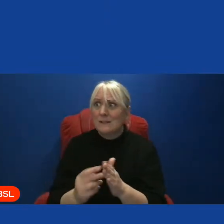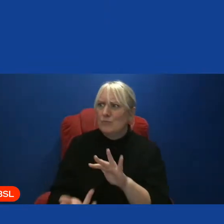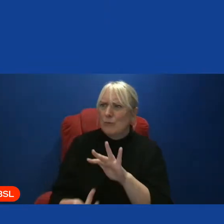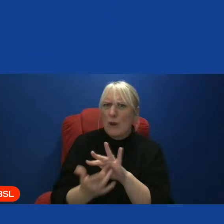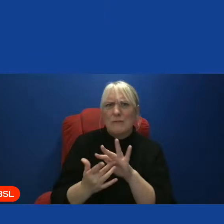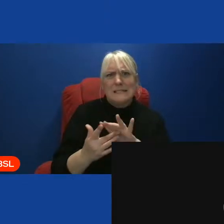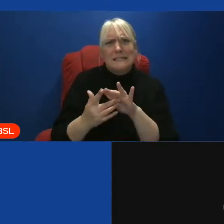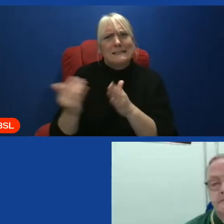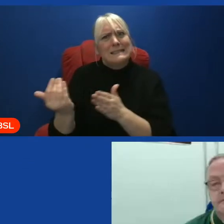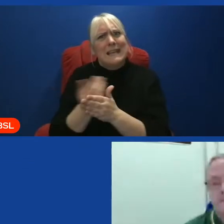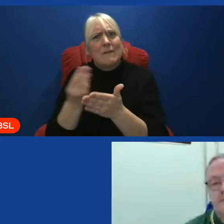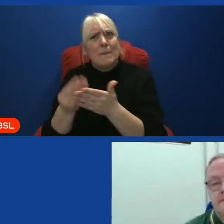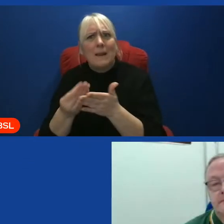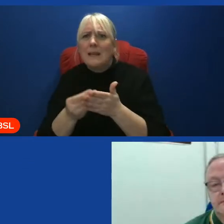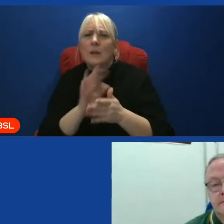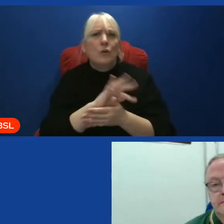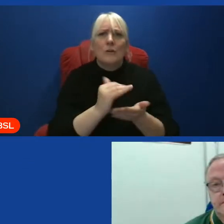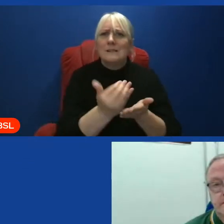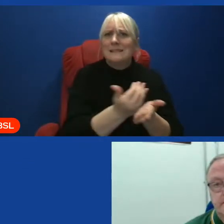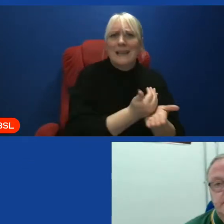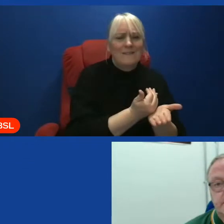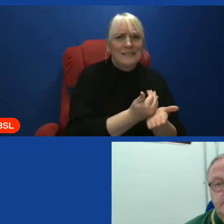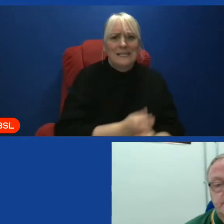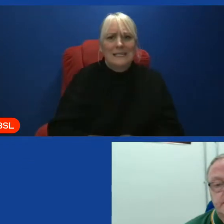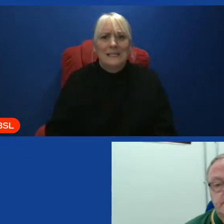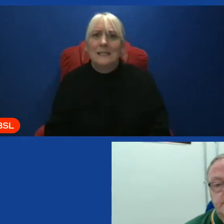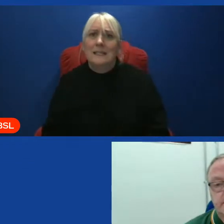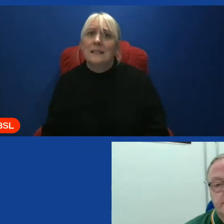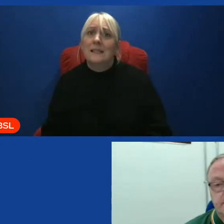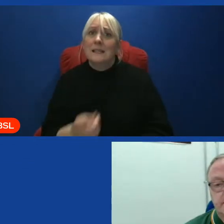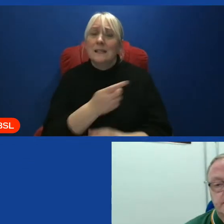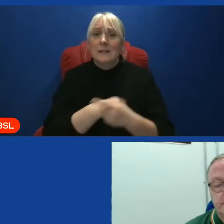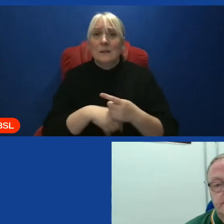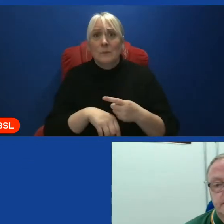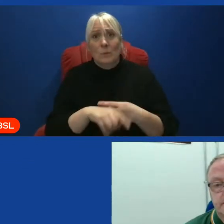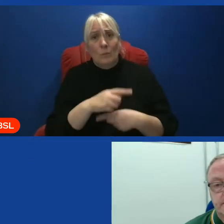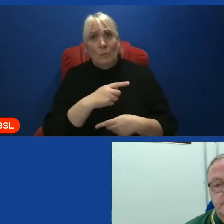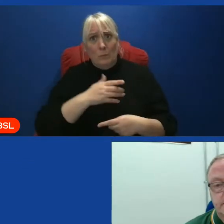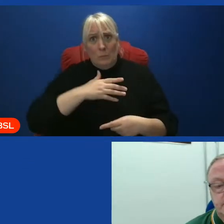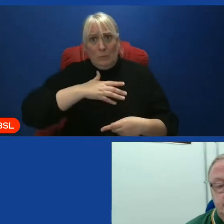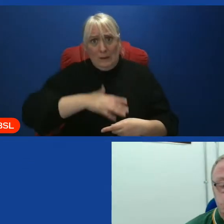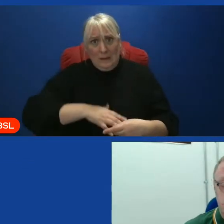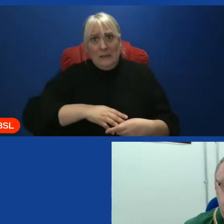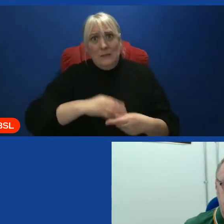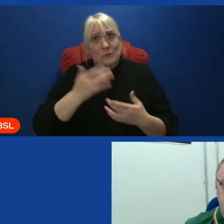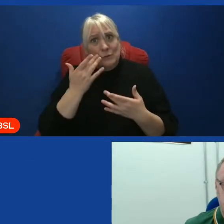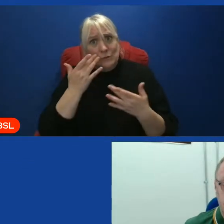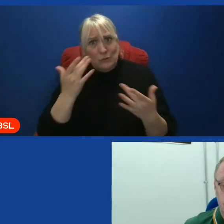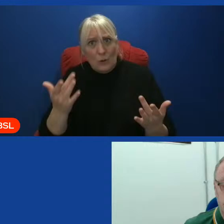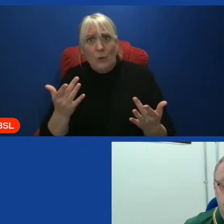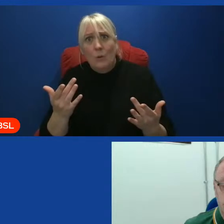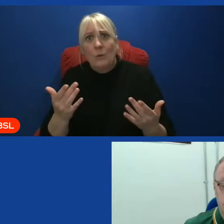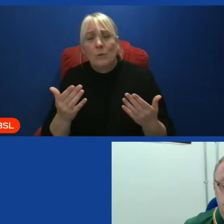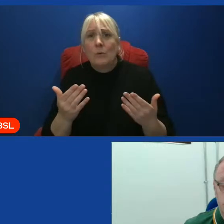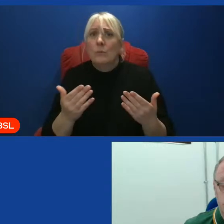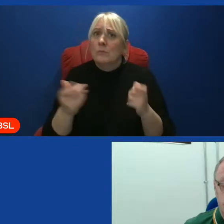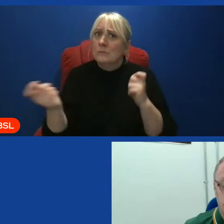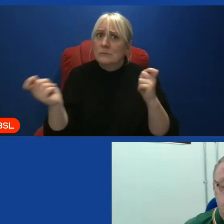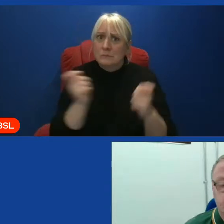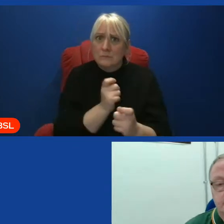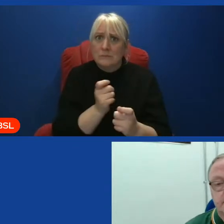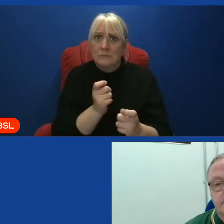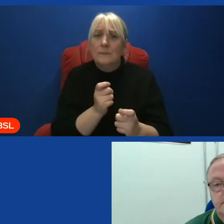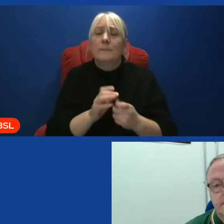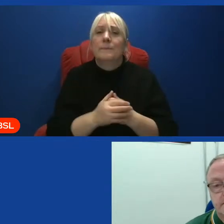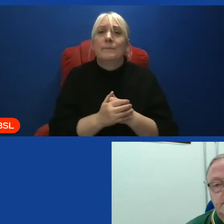a swift action on the promises that the biggest insourcing drive in a generation. Because I would say